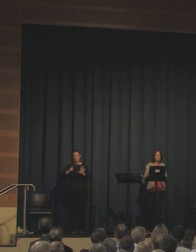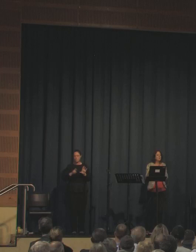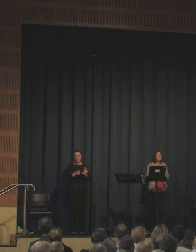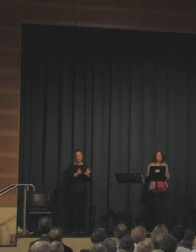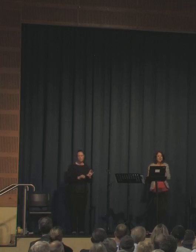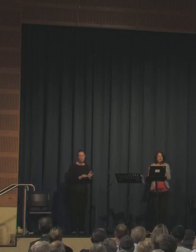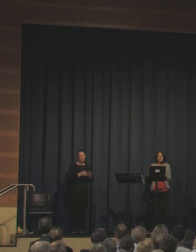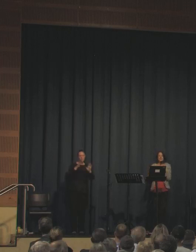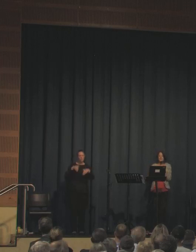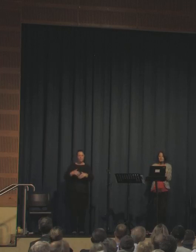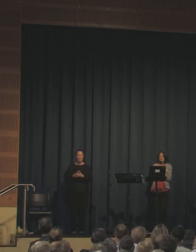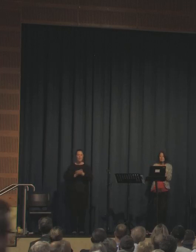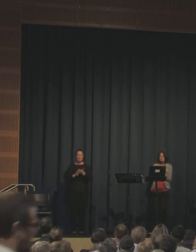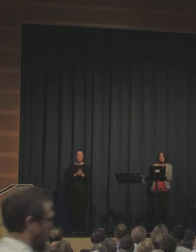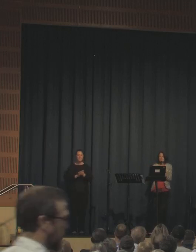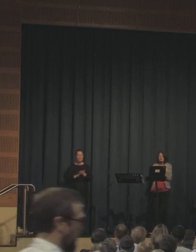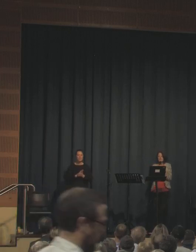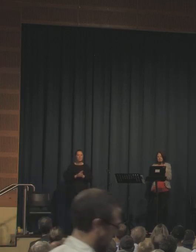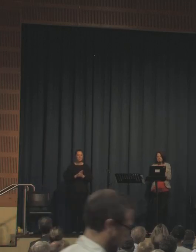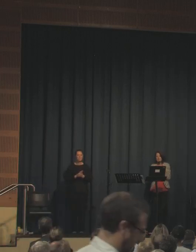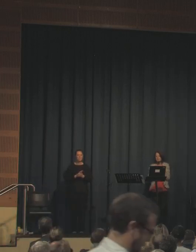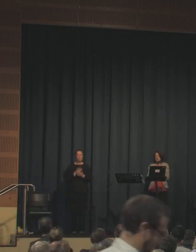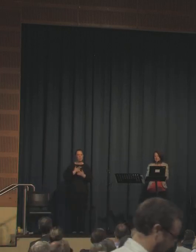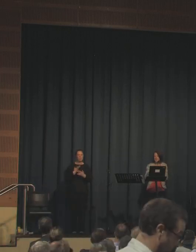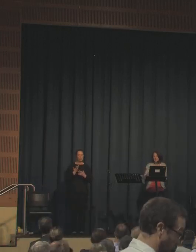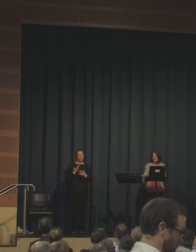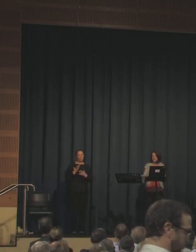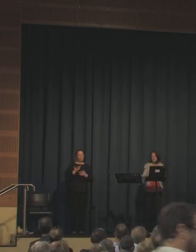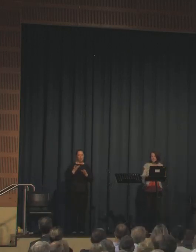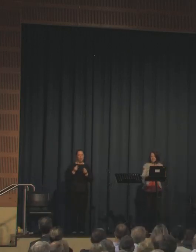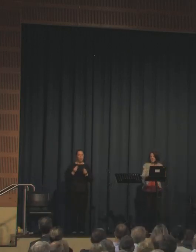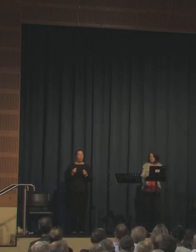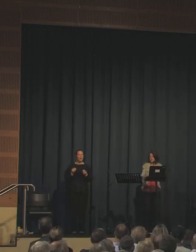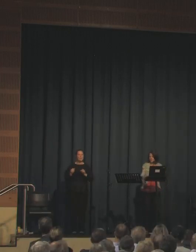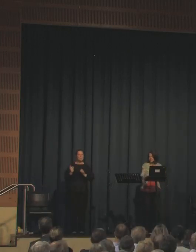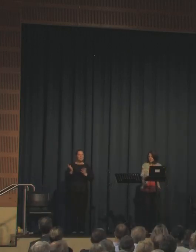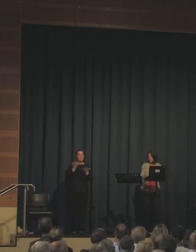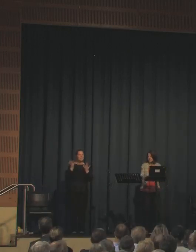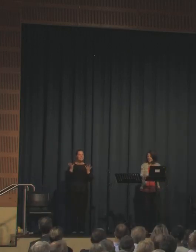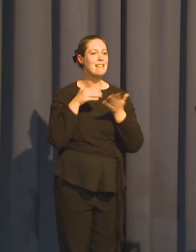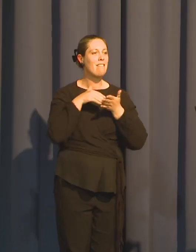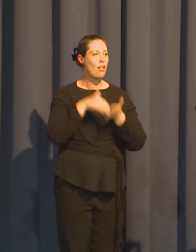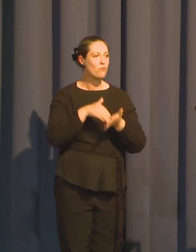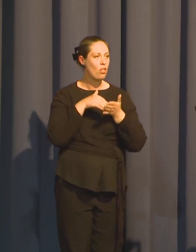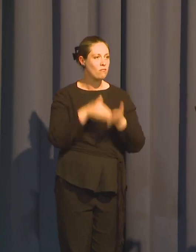dust, wet dust, floors and ledges and windowsills and other flat surfaces.